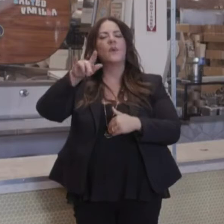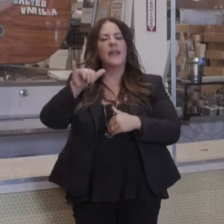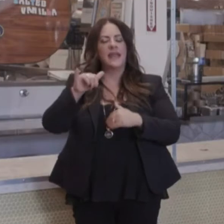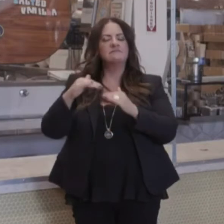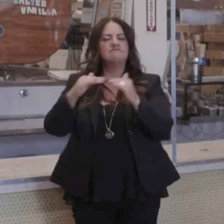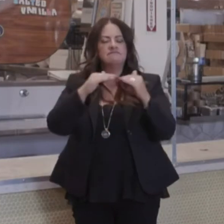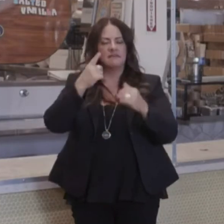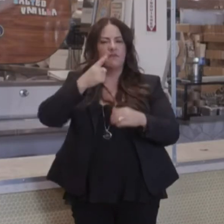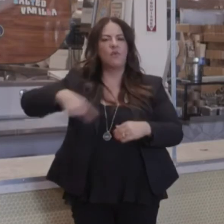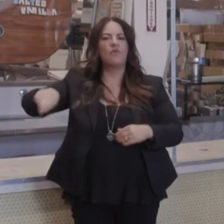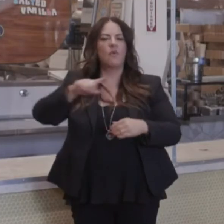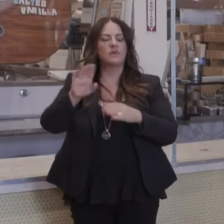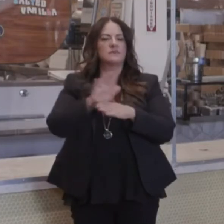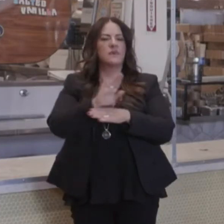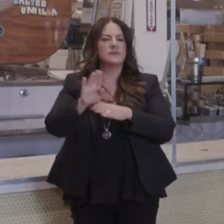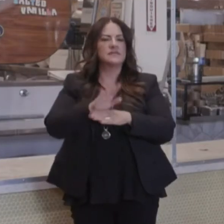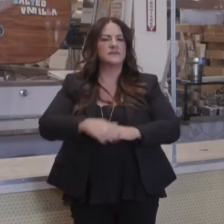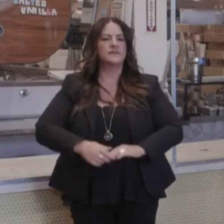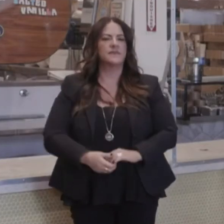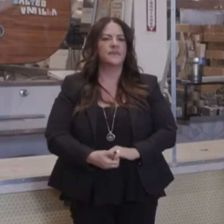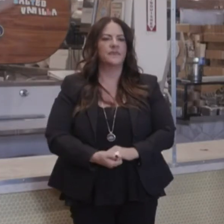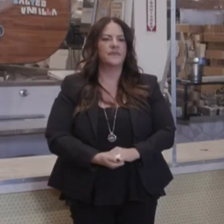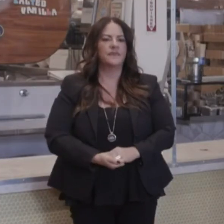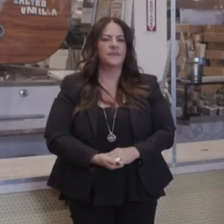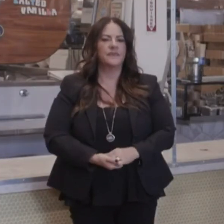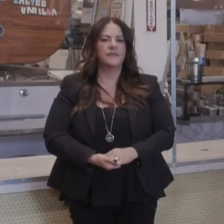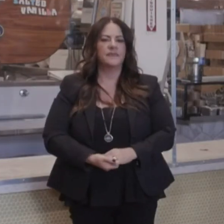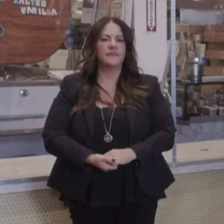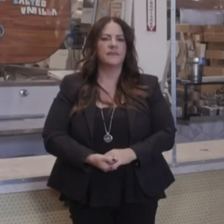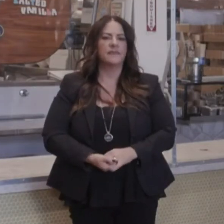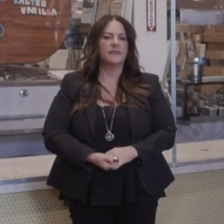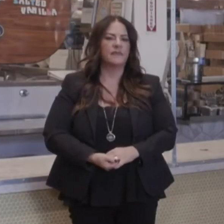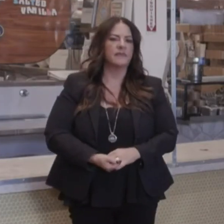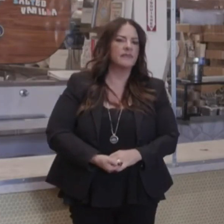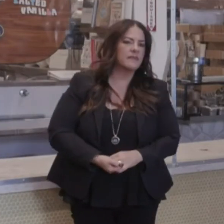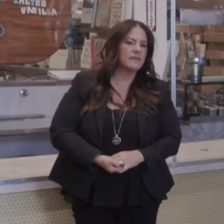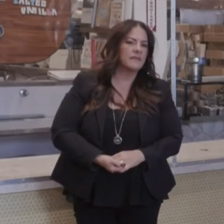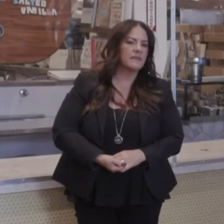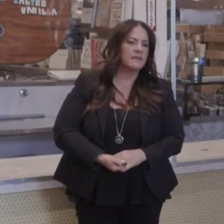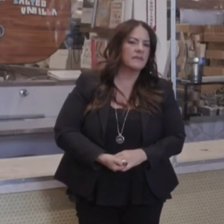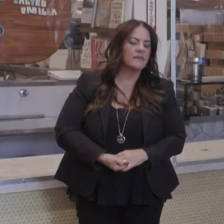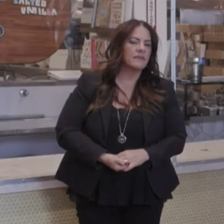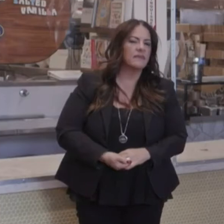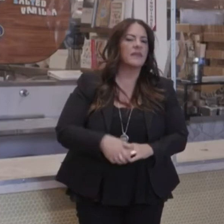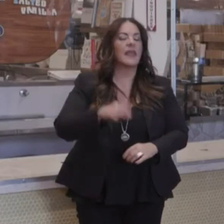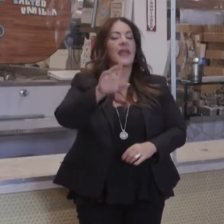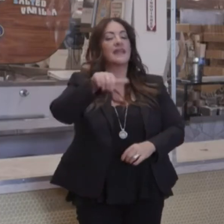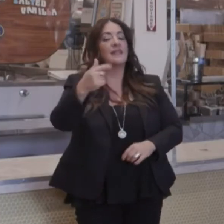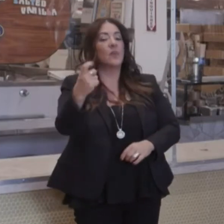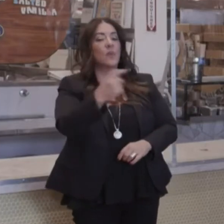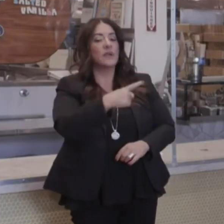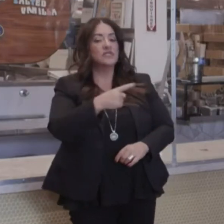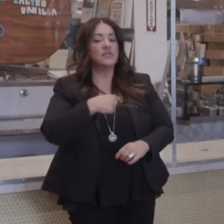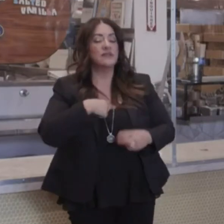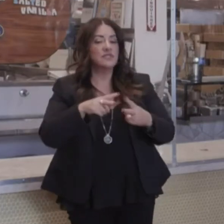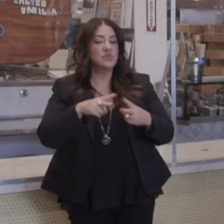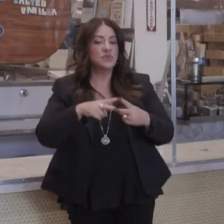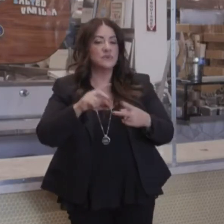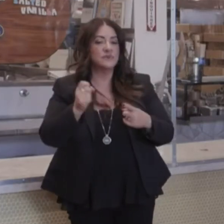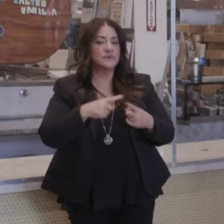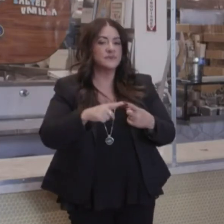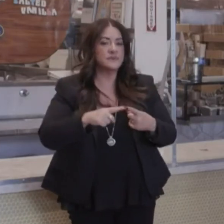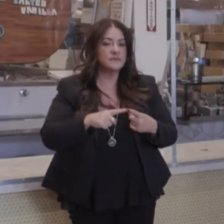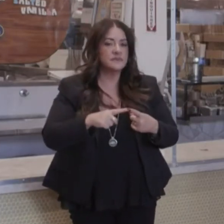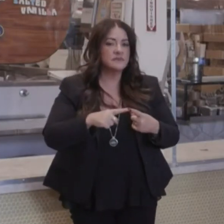Hi, Governor. Sophia Bolag here from the Sacramento Bee. I have two hopefully quick questions for you. First of all, just quickly, can you tell us when you're planning